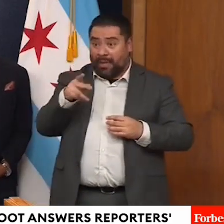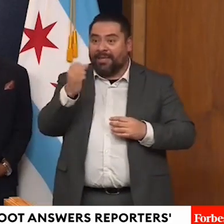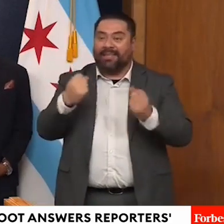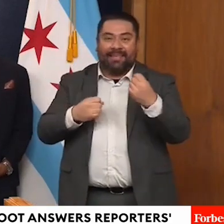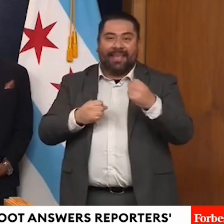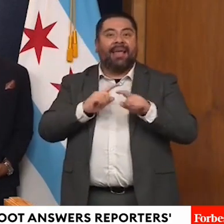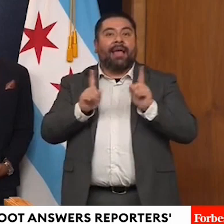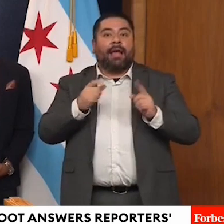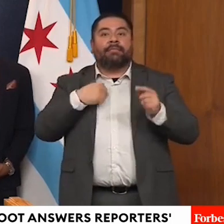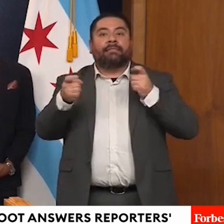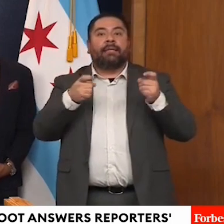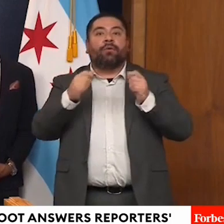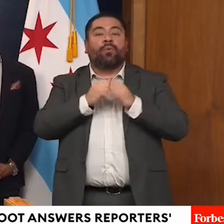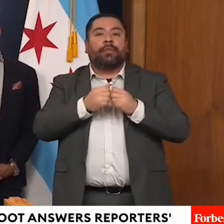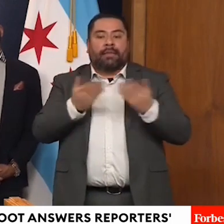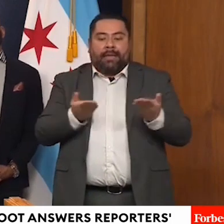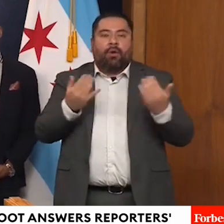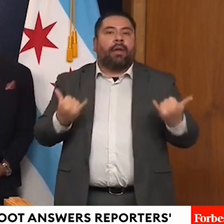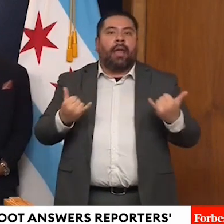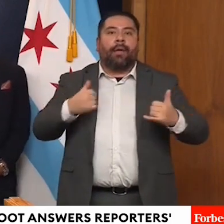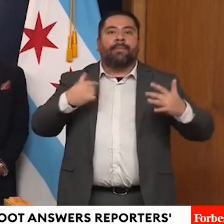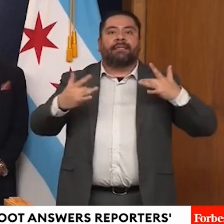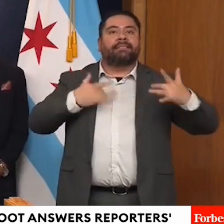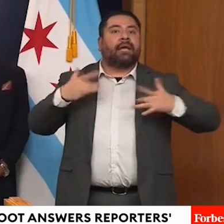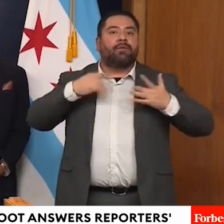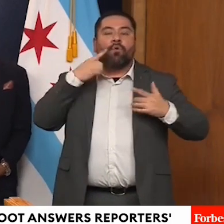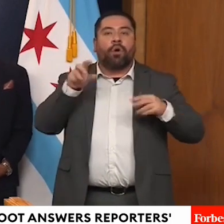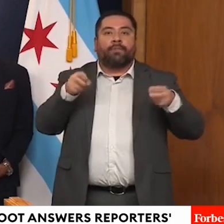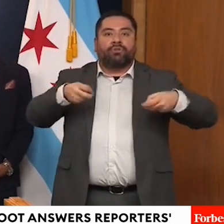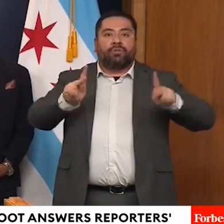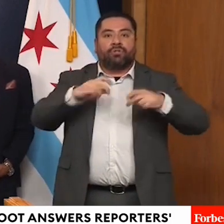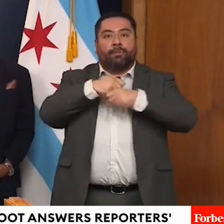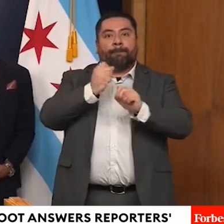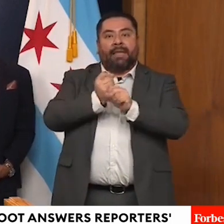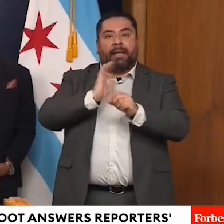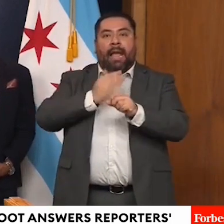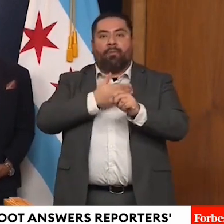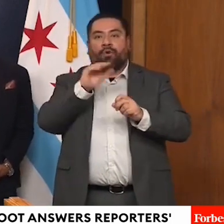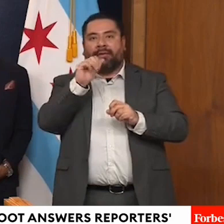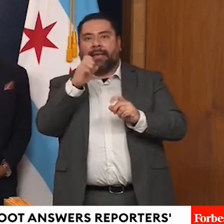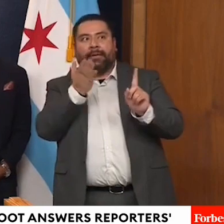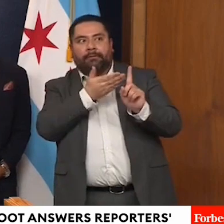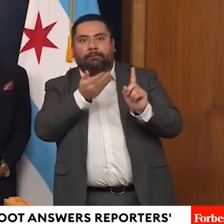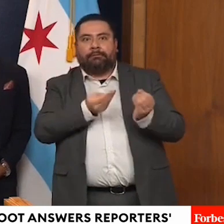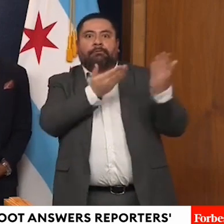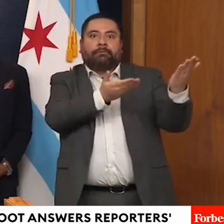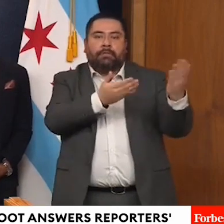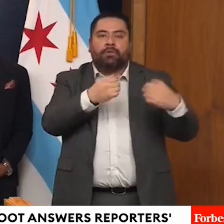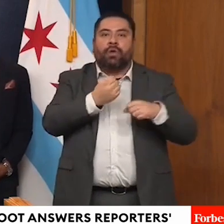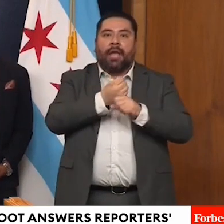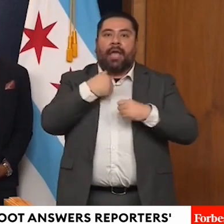All right. Look, I'm dealing with the here and now, and I'm excited for the opportunity for us to make the business case to have the Bears stay in our